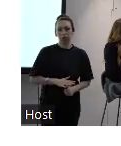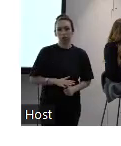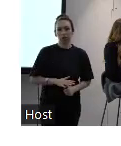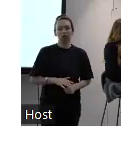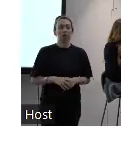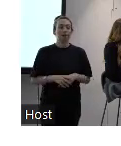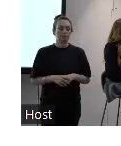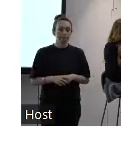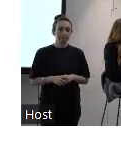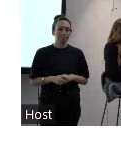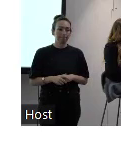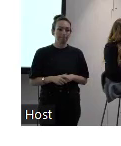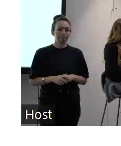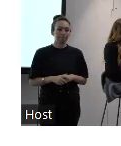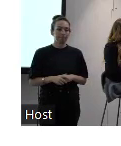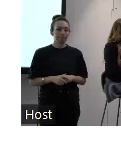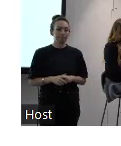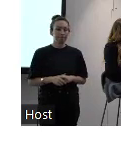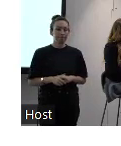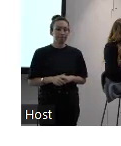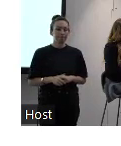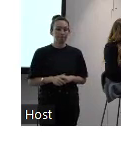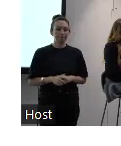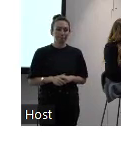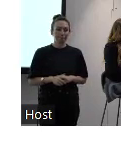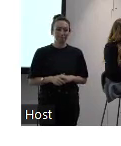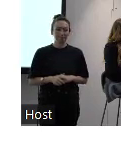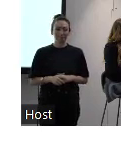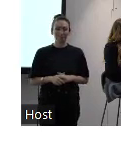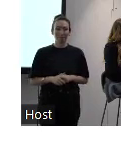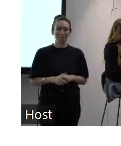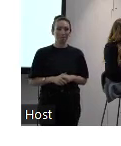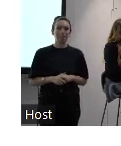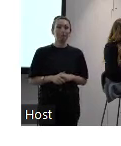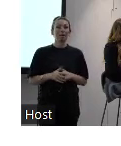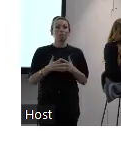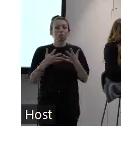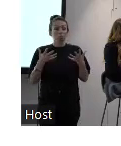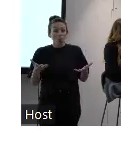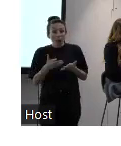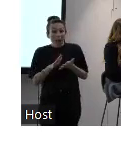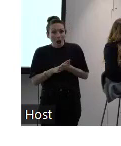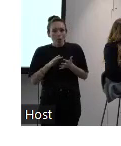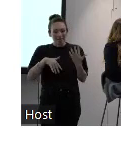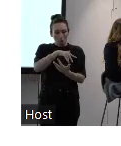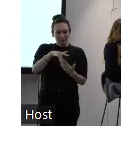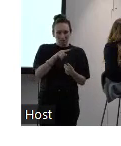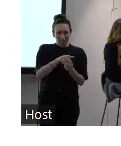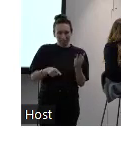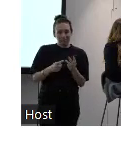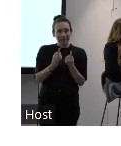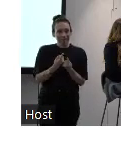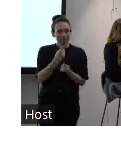present. So to do this, we're using a combination of a few things. So we use a